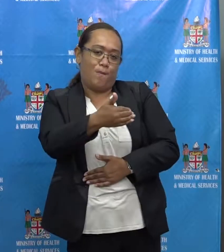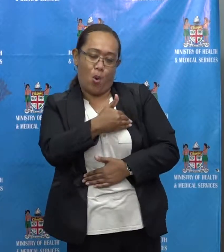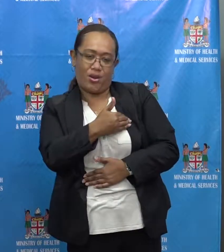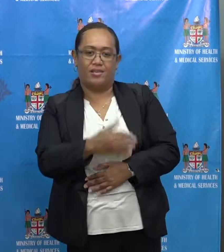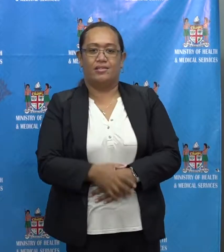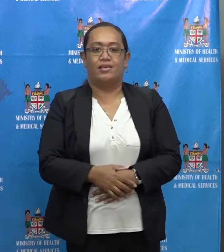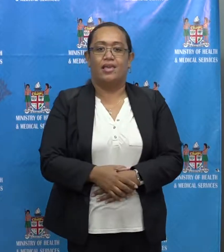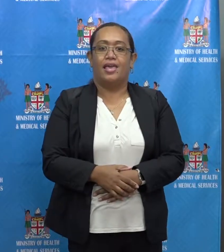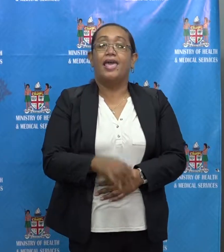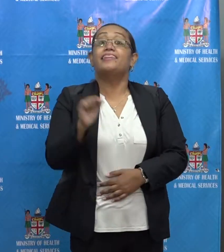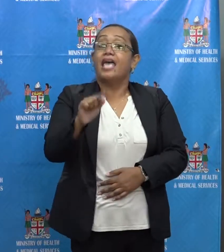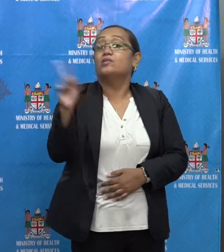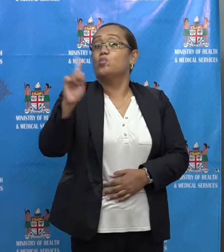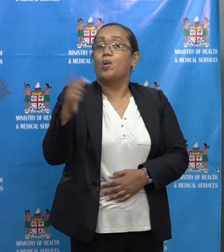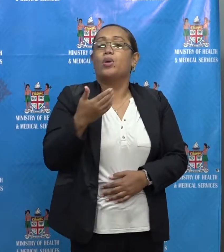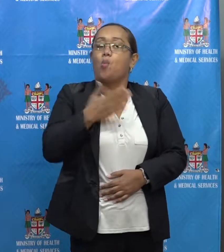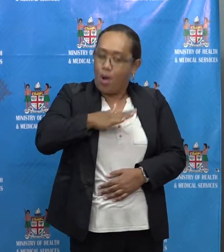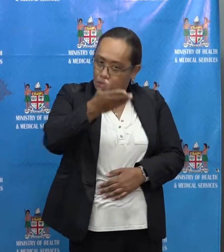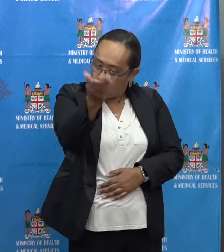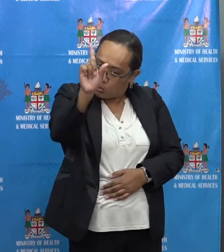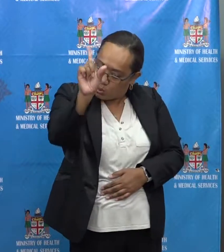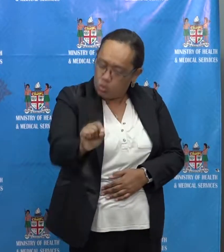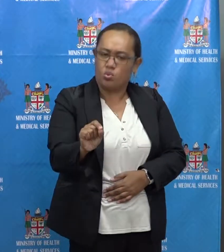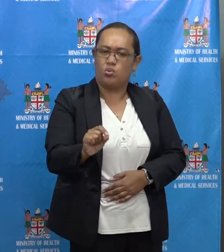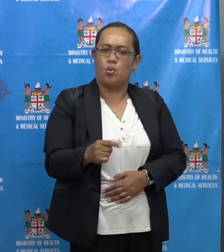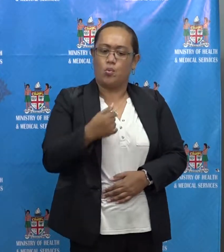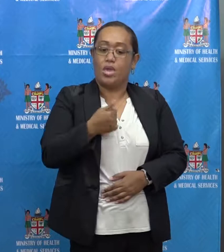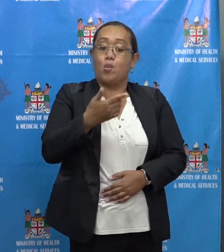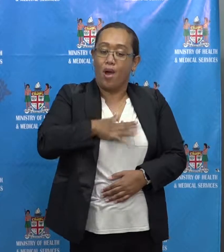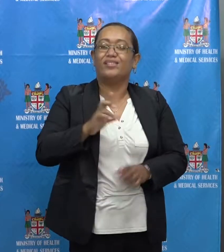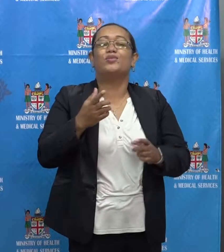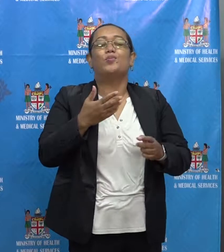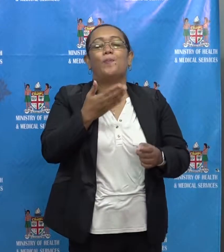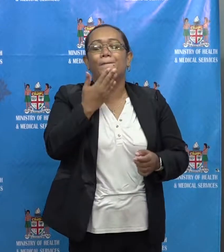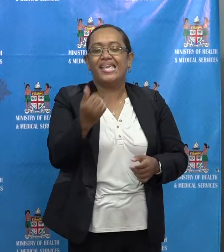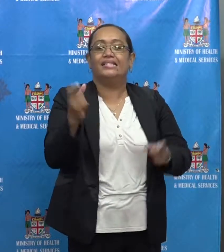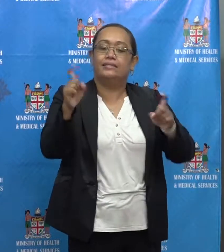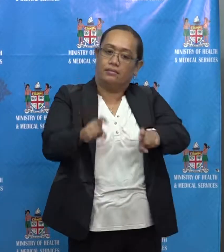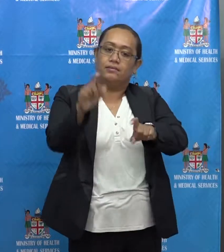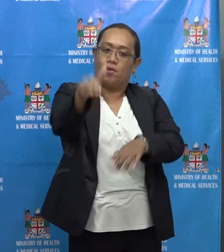That's what we want you to do. We want you to willingly stay home.